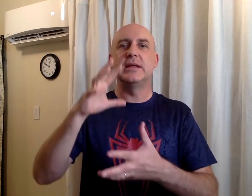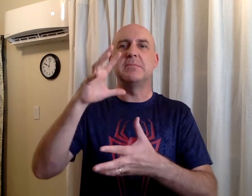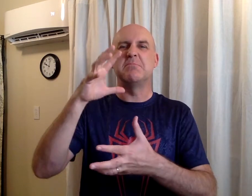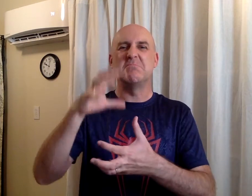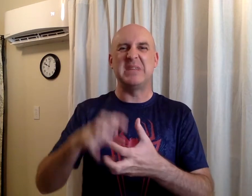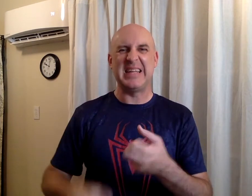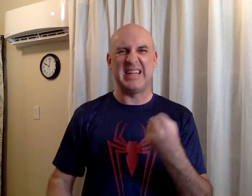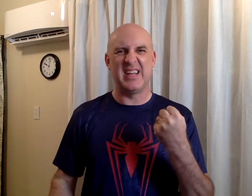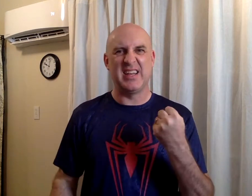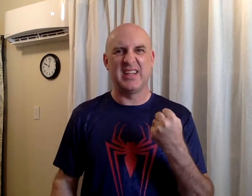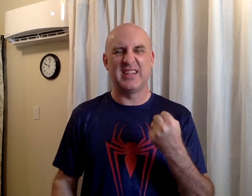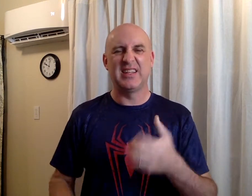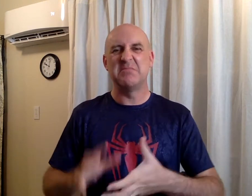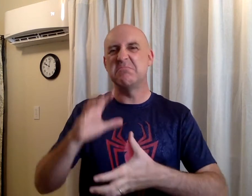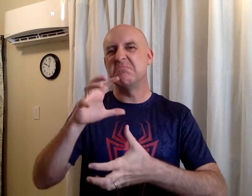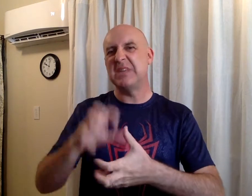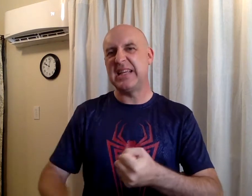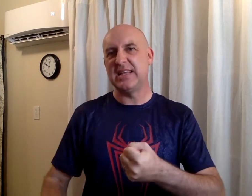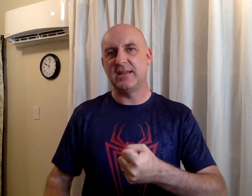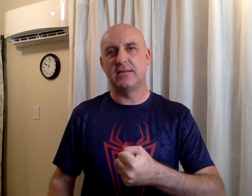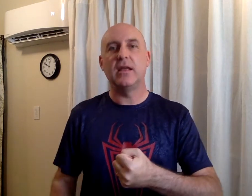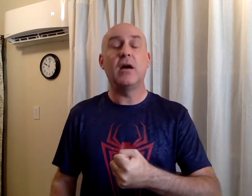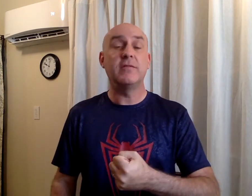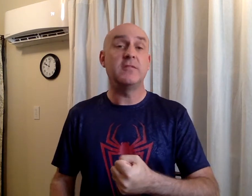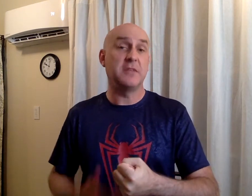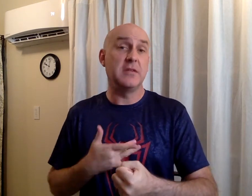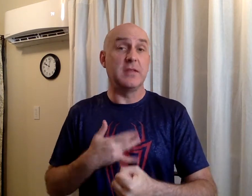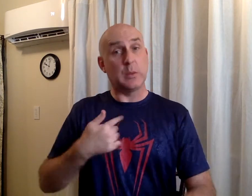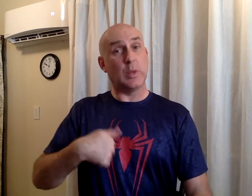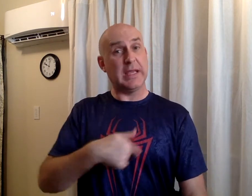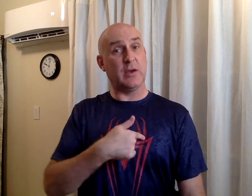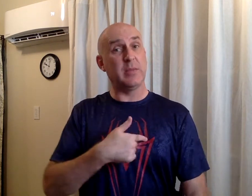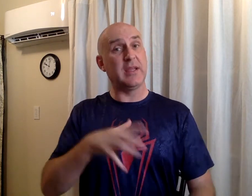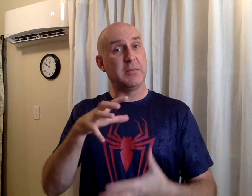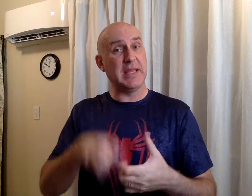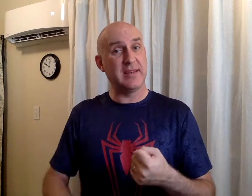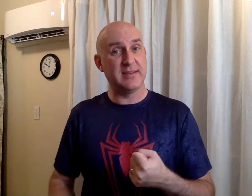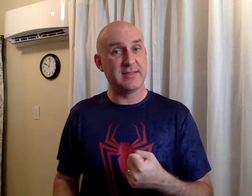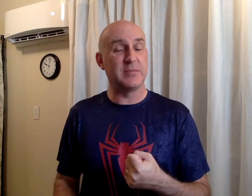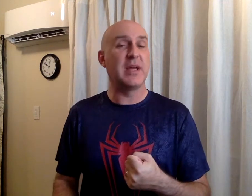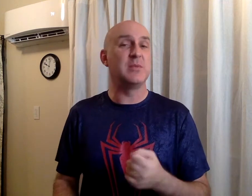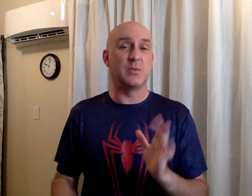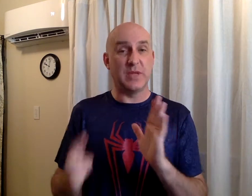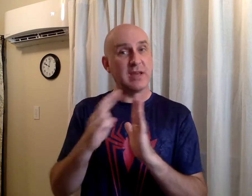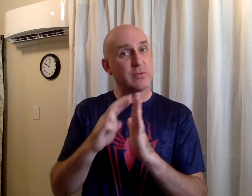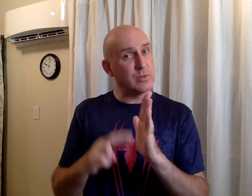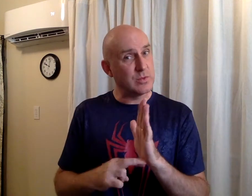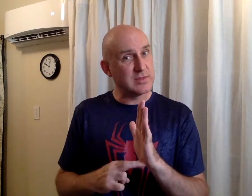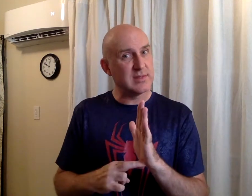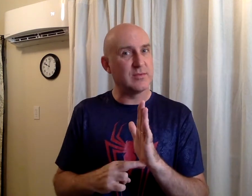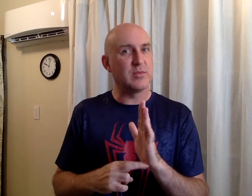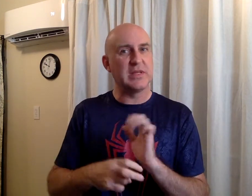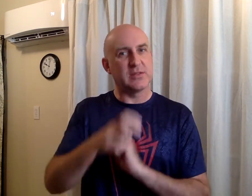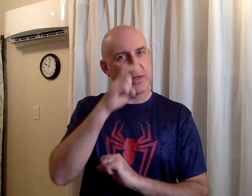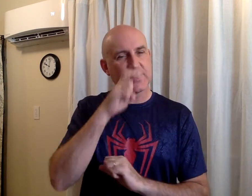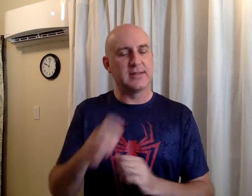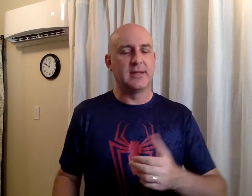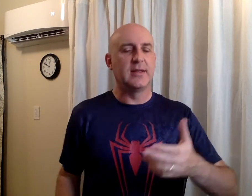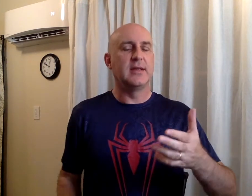being mean. They often feel that we are being mean. Sometimes when we have rules and we're being strict.